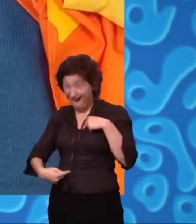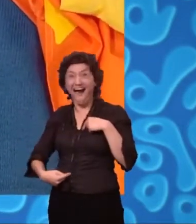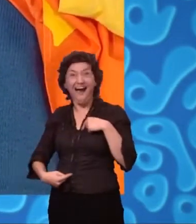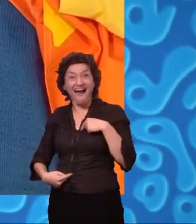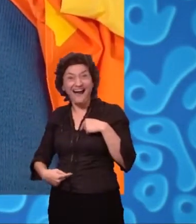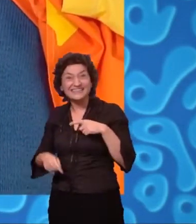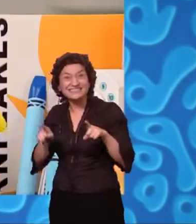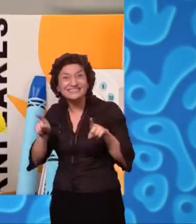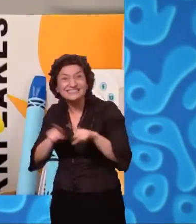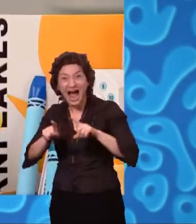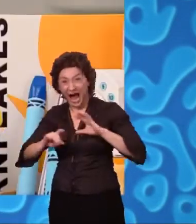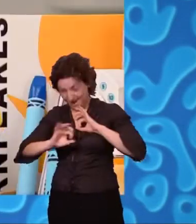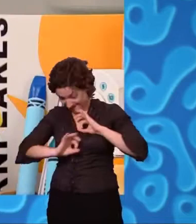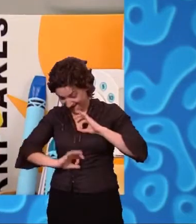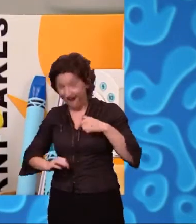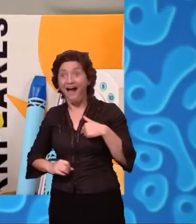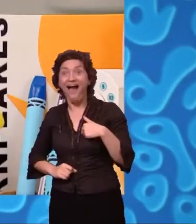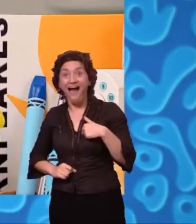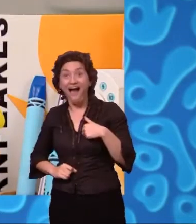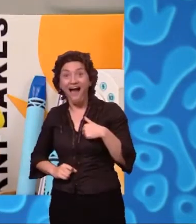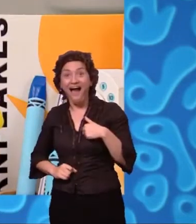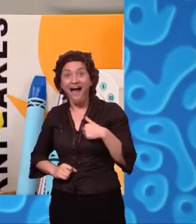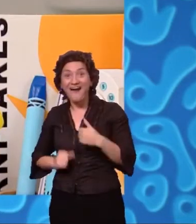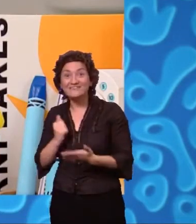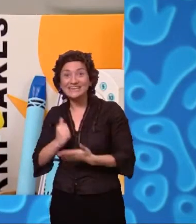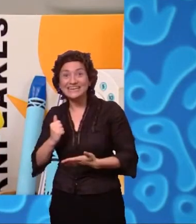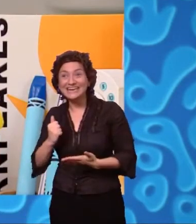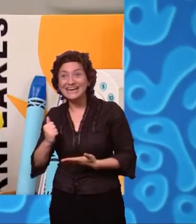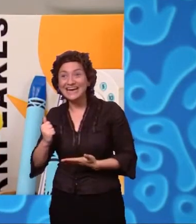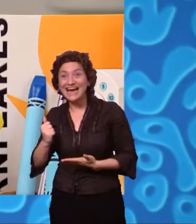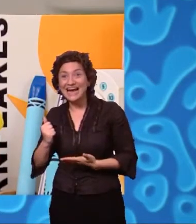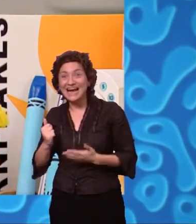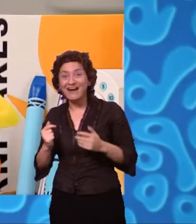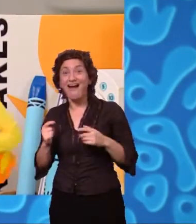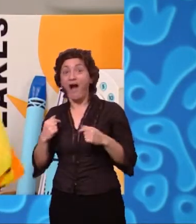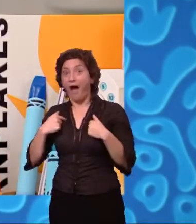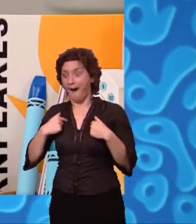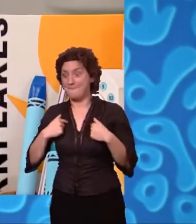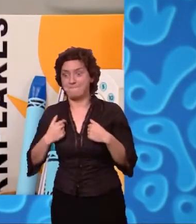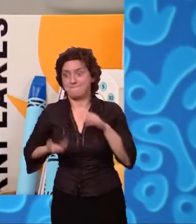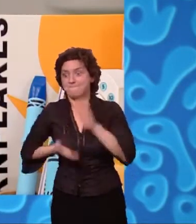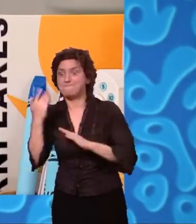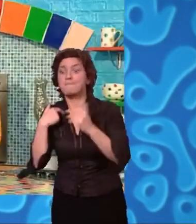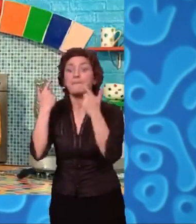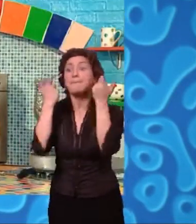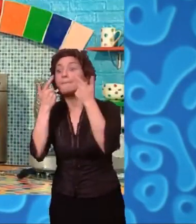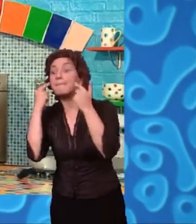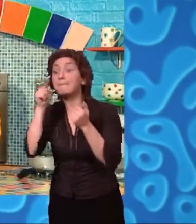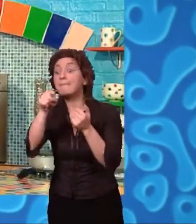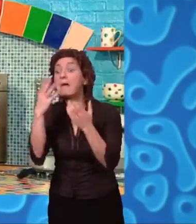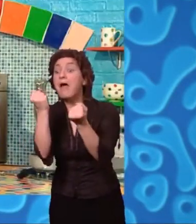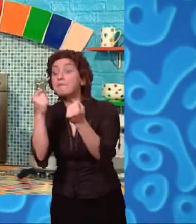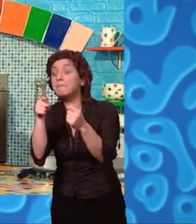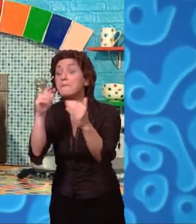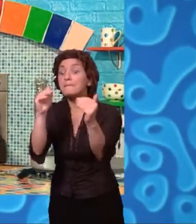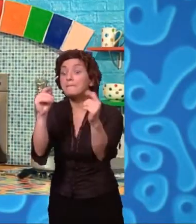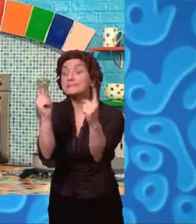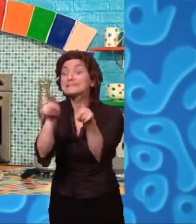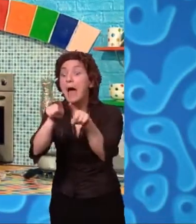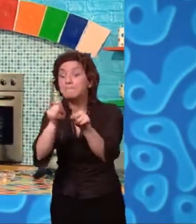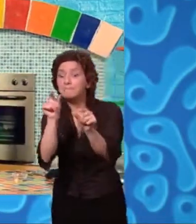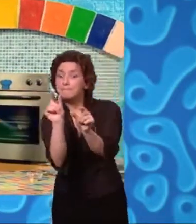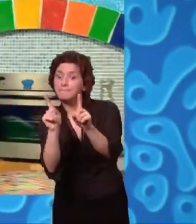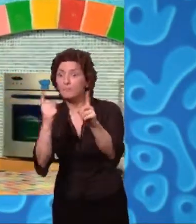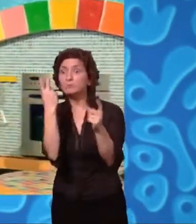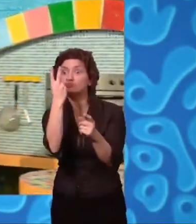shape. I'm going to go and see if I can find any other things that match. Good idea, Small. Now, whilst